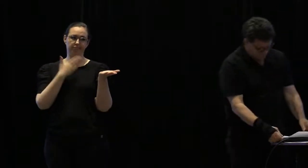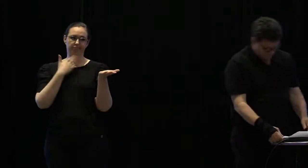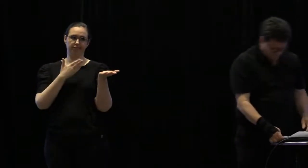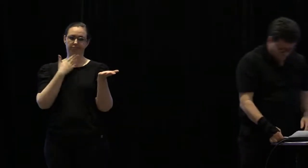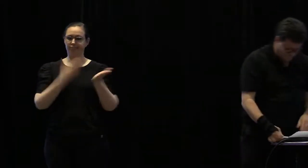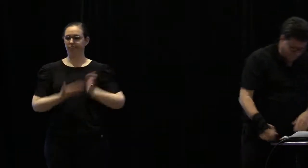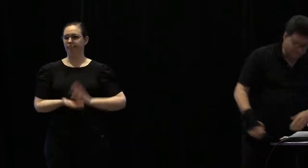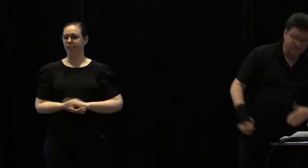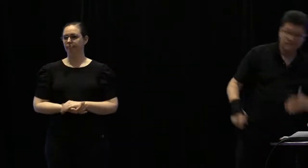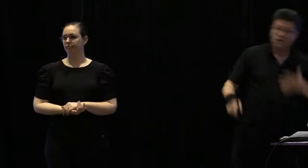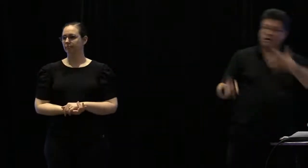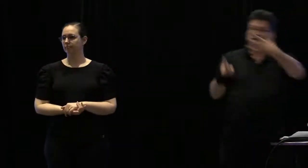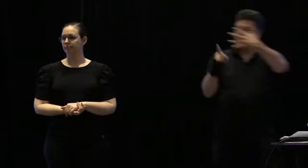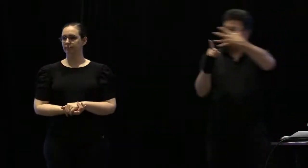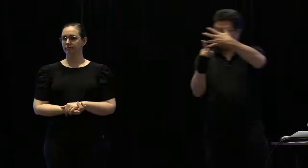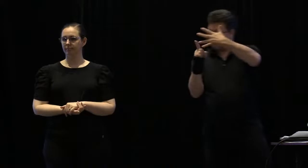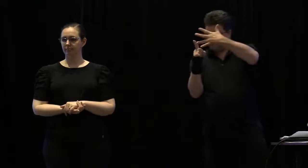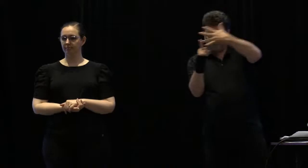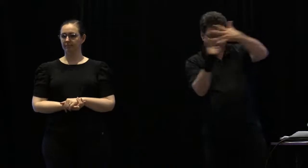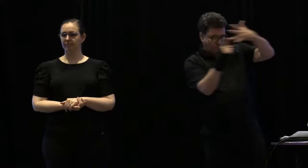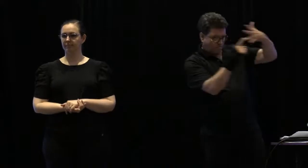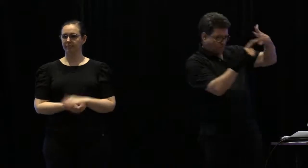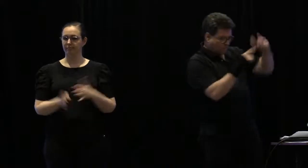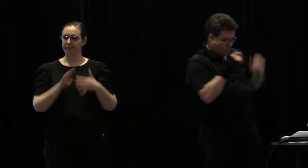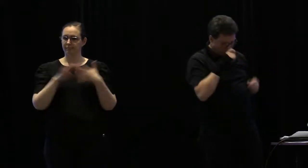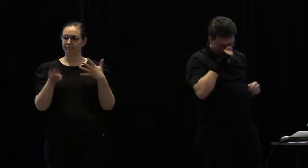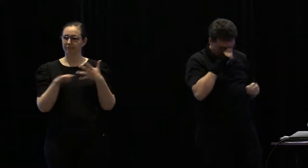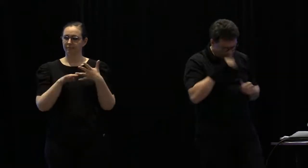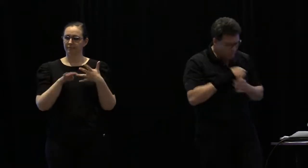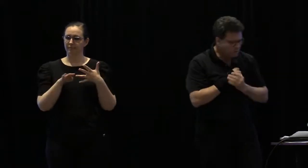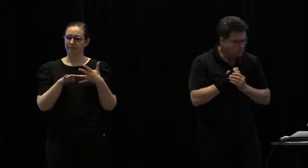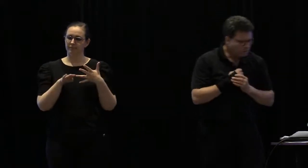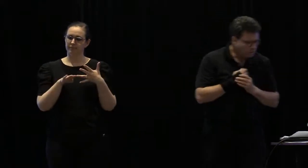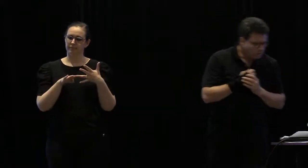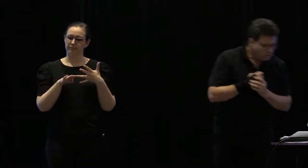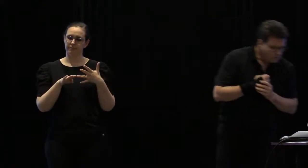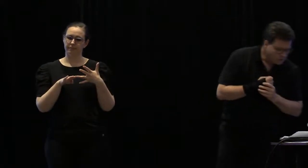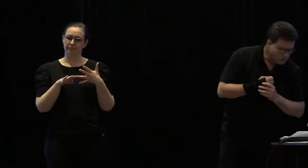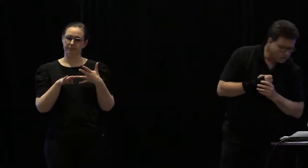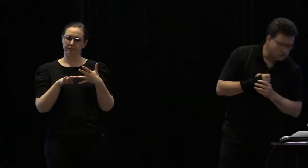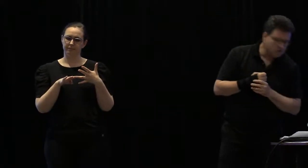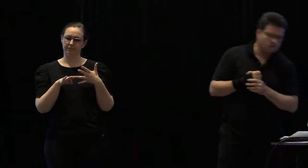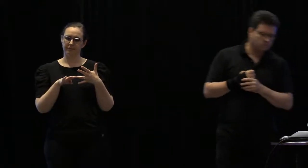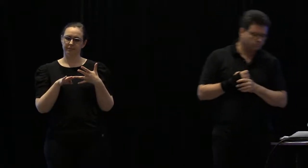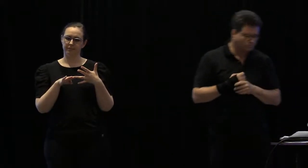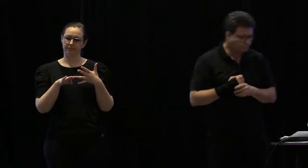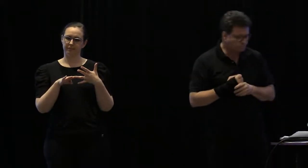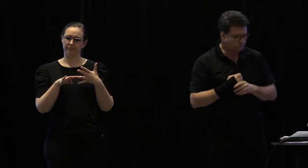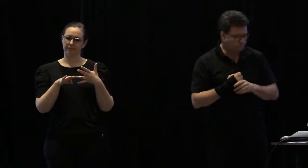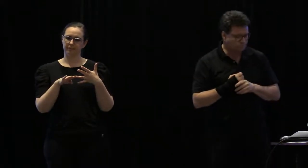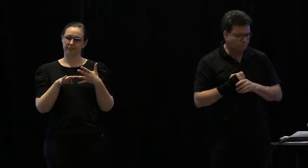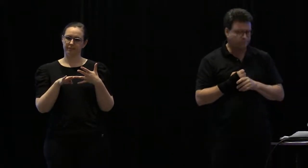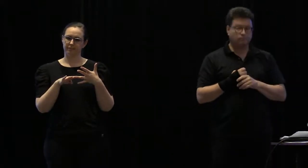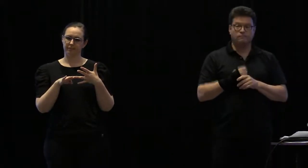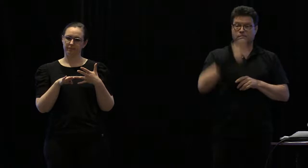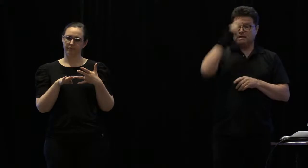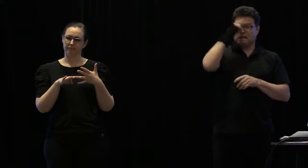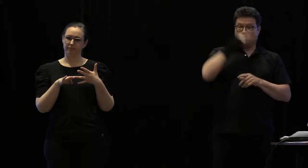all of his hard work, we can all enjoy closed captioning on the broadcasted TV today.